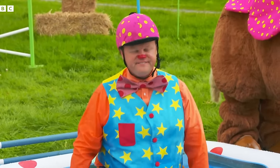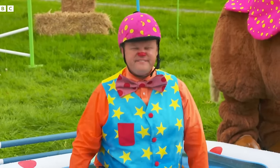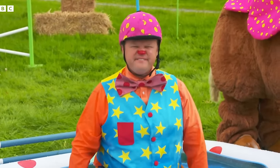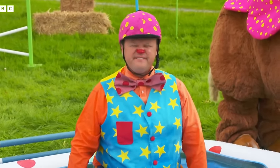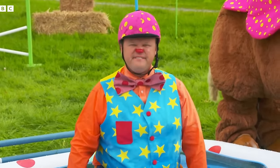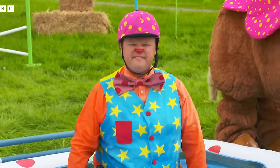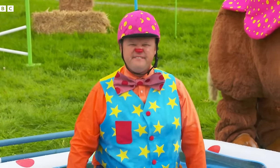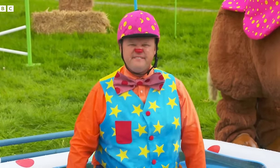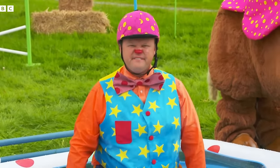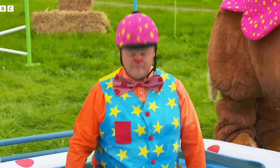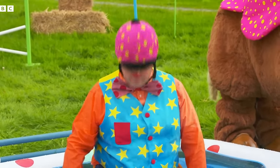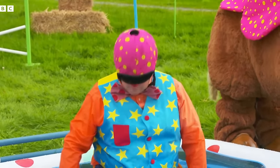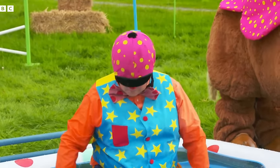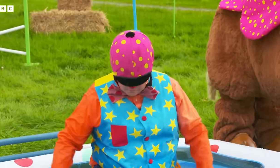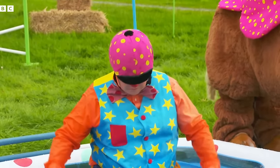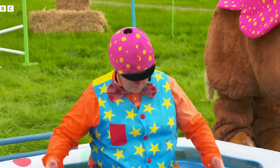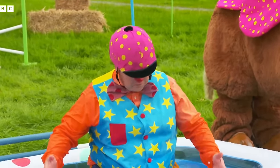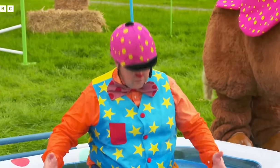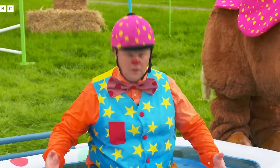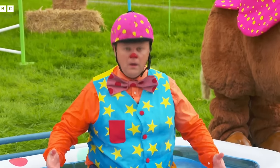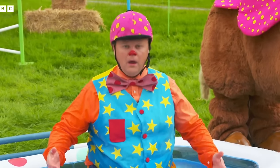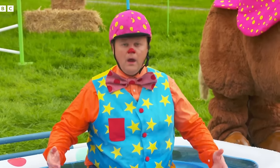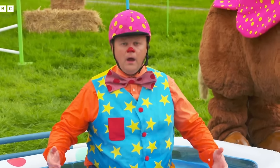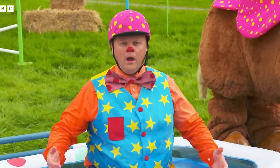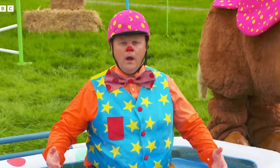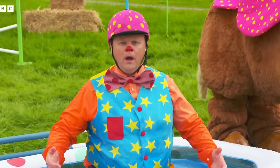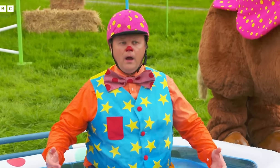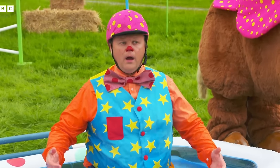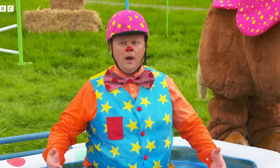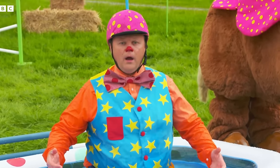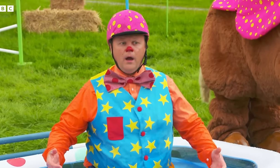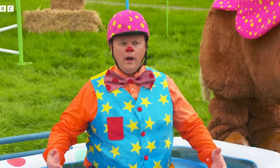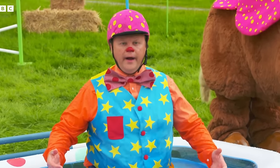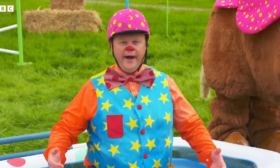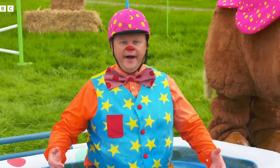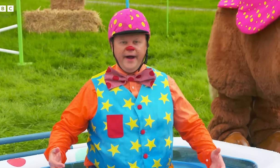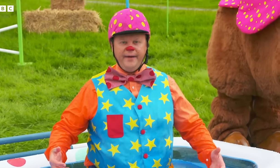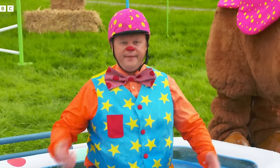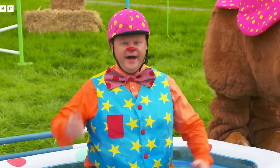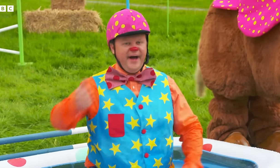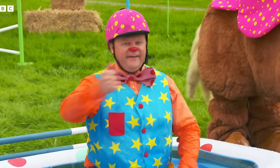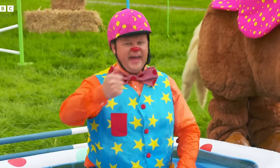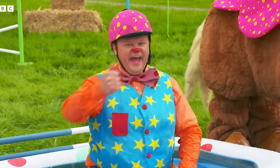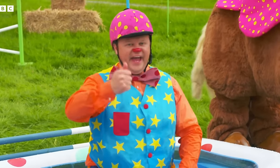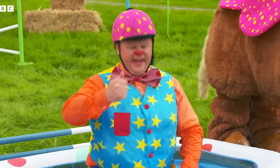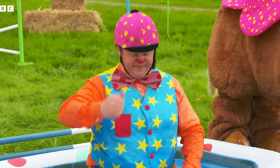go, Mr. Tumble, please can you show us the sign for jump? Okay.